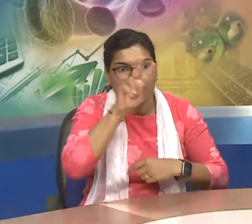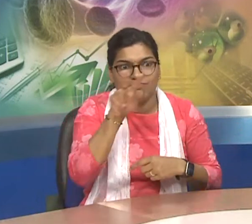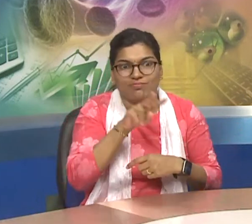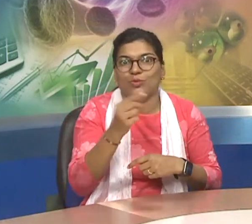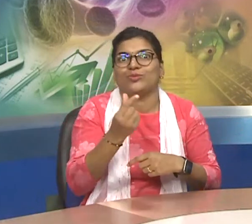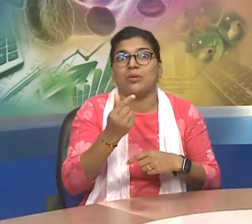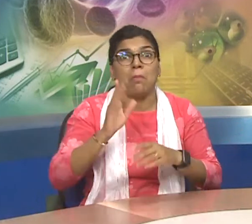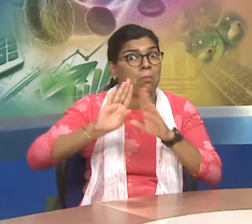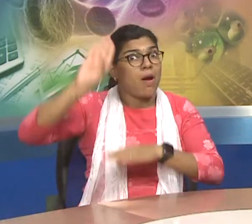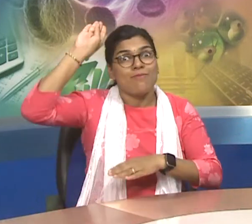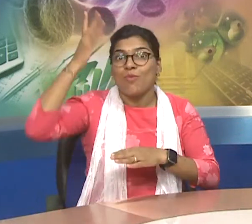for every one of us.